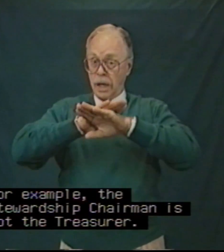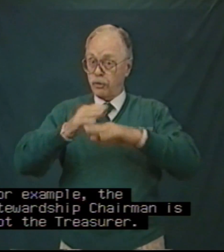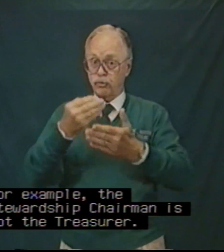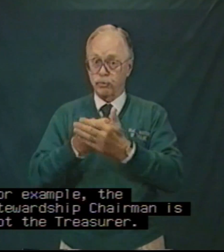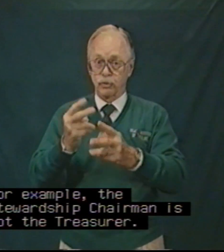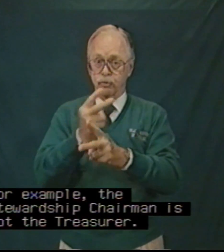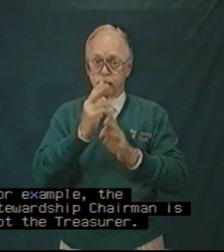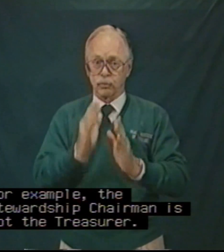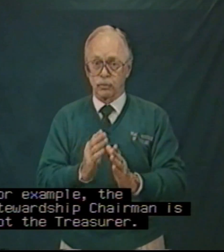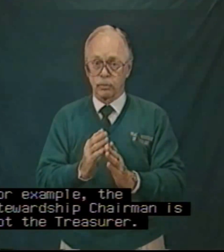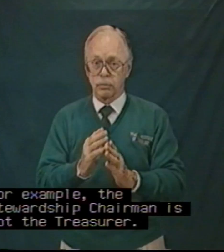not the Treasurer.